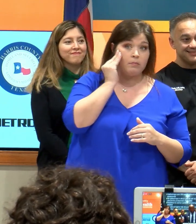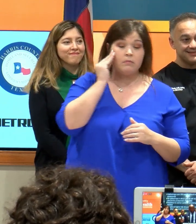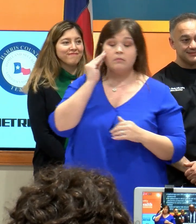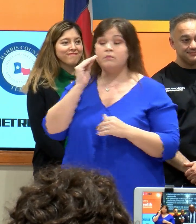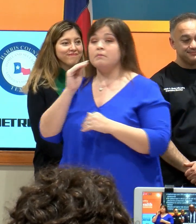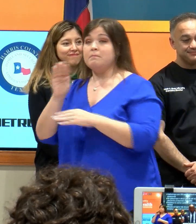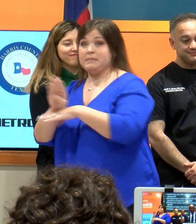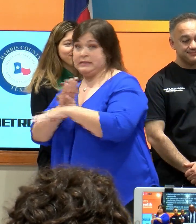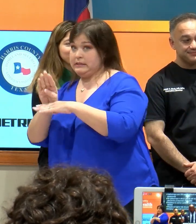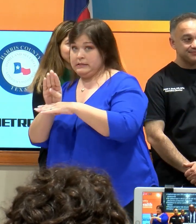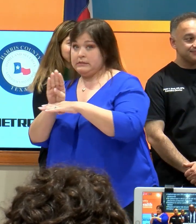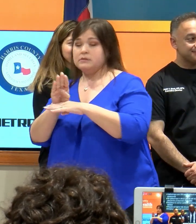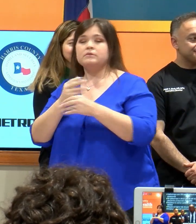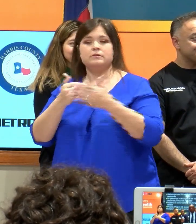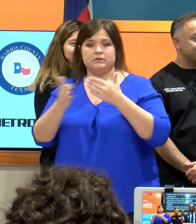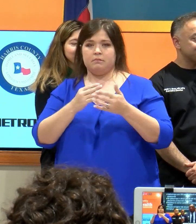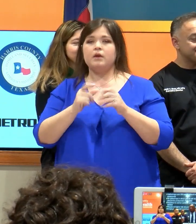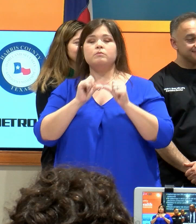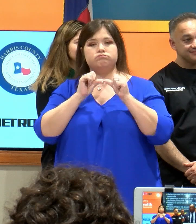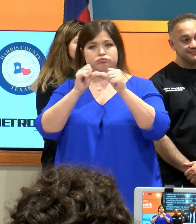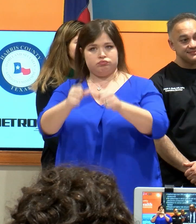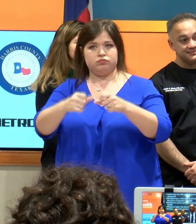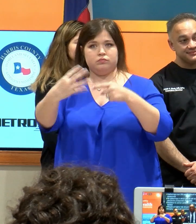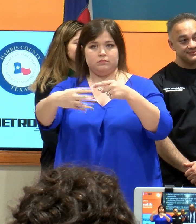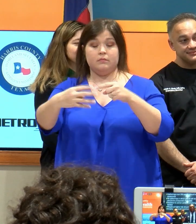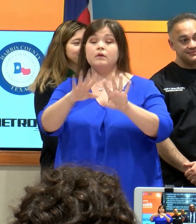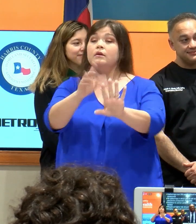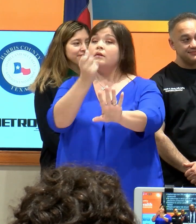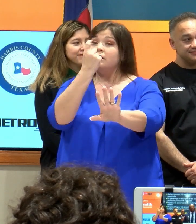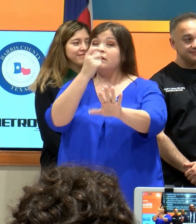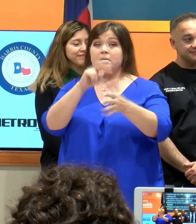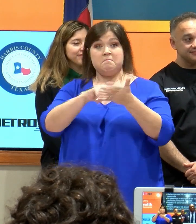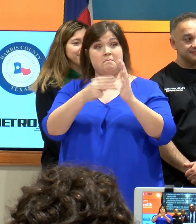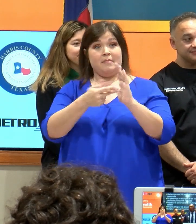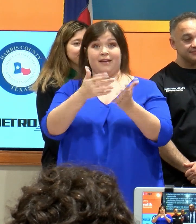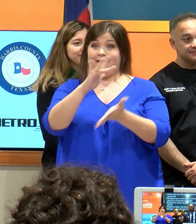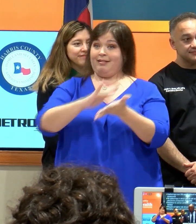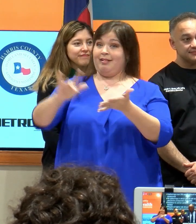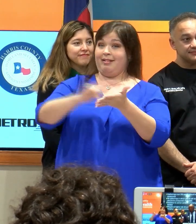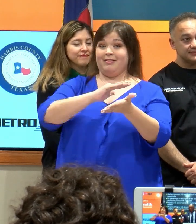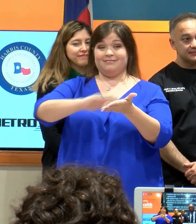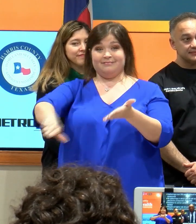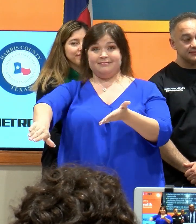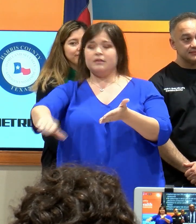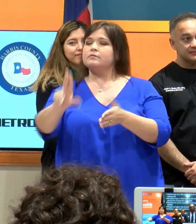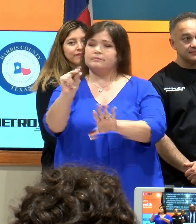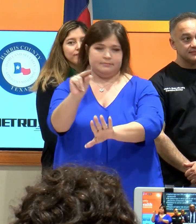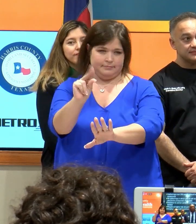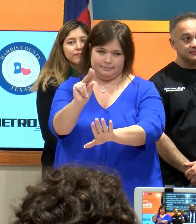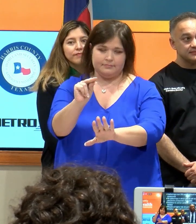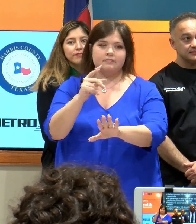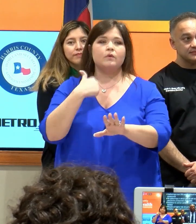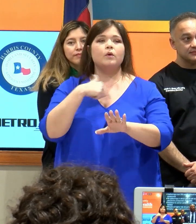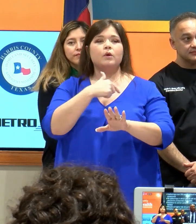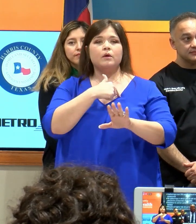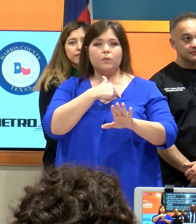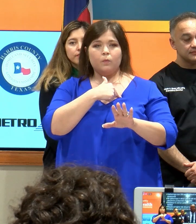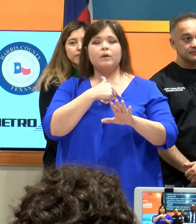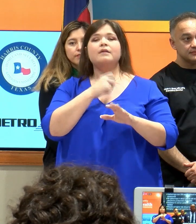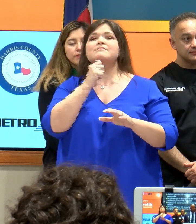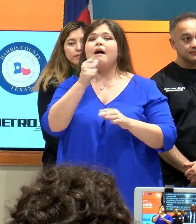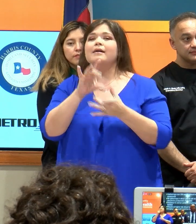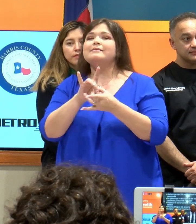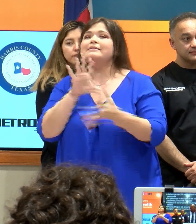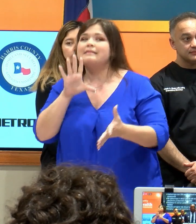water bill, okay? We're just not going to disconnect your water. Because if we are telling you to wash your